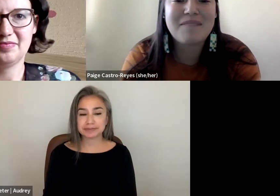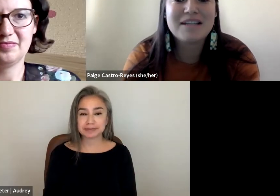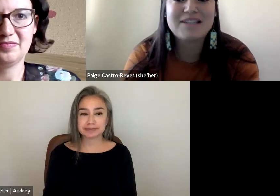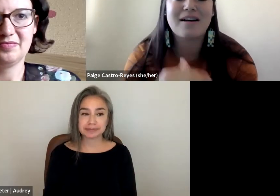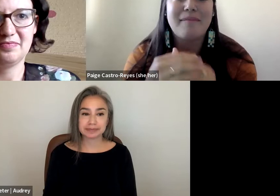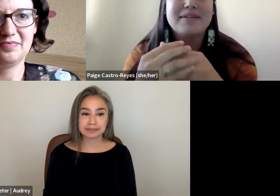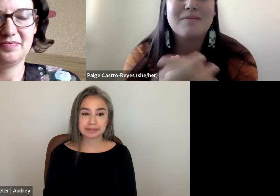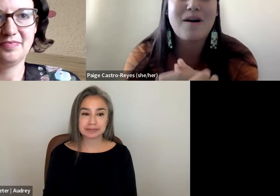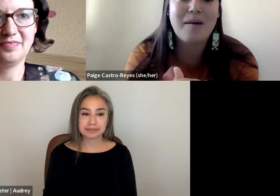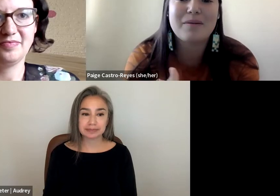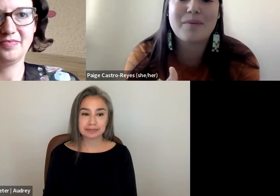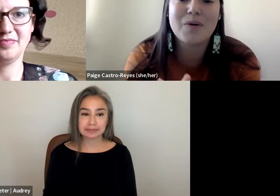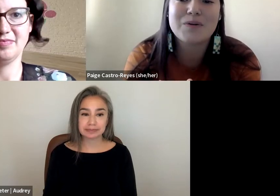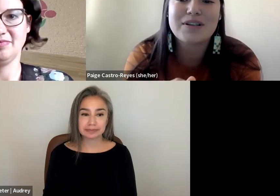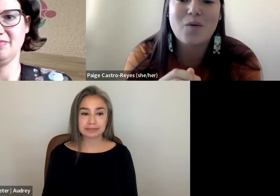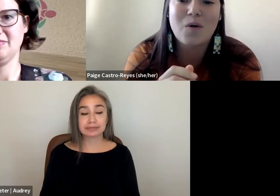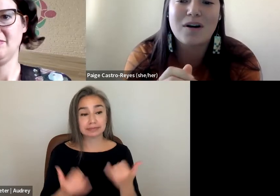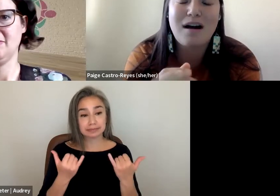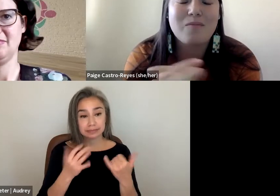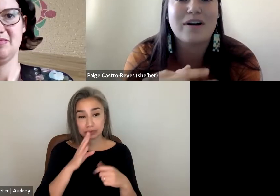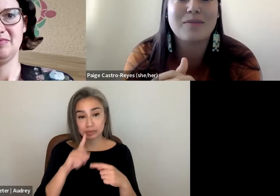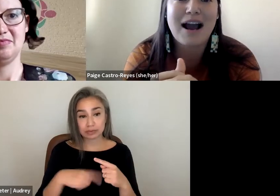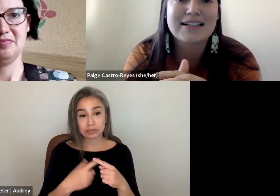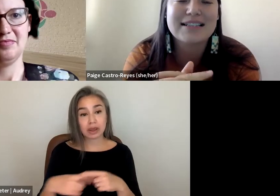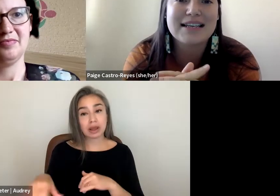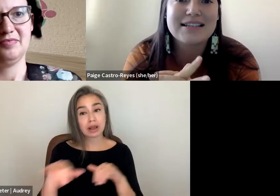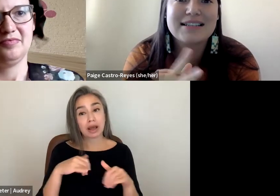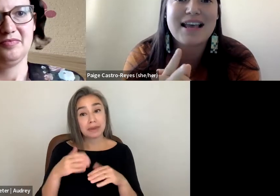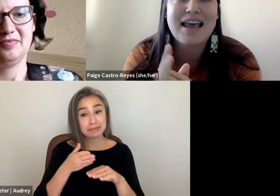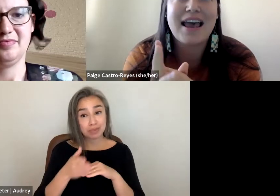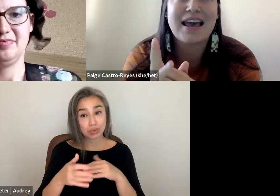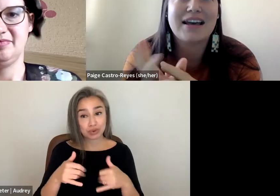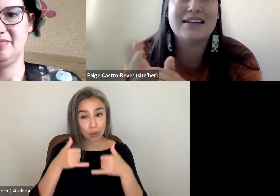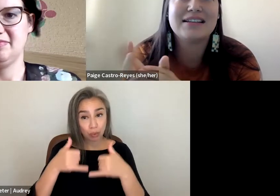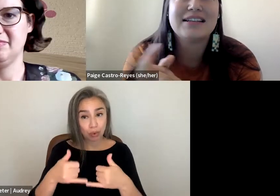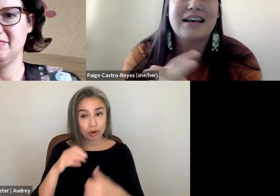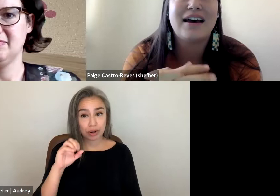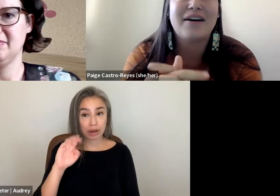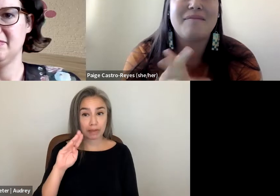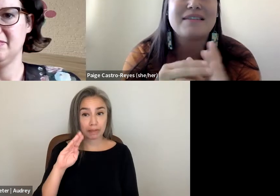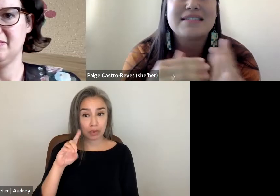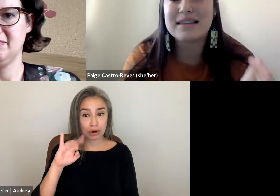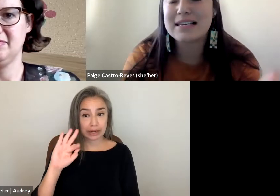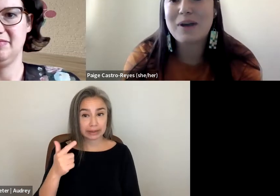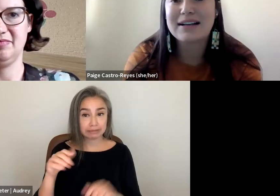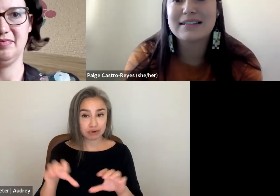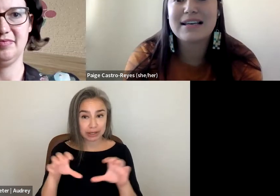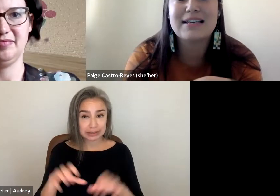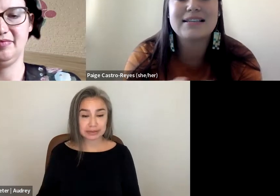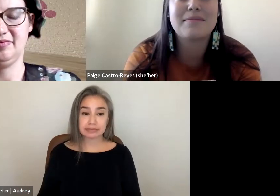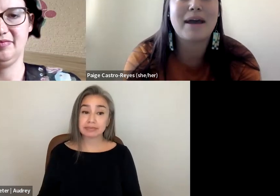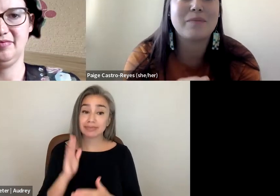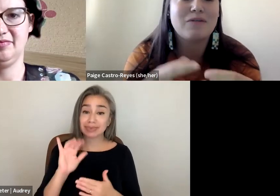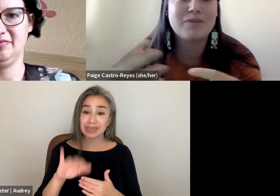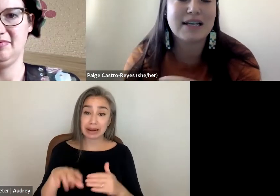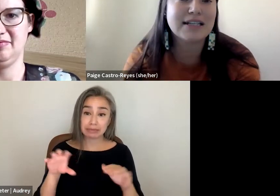So now I'm going to talk about some common post-award onboarding practices. And so these